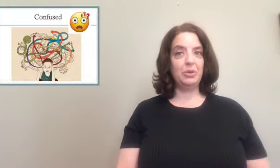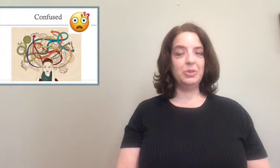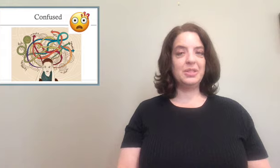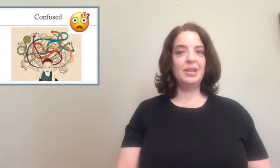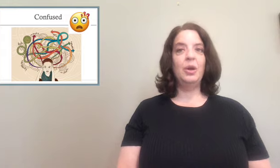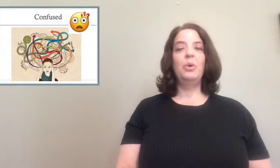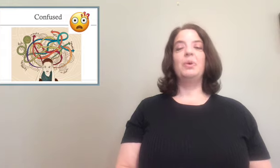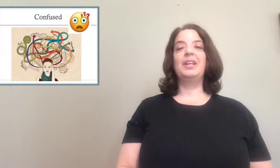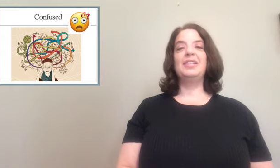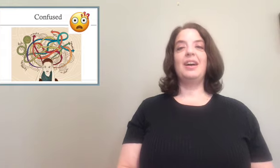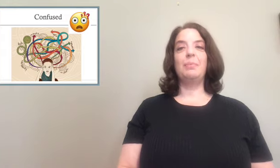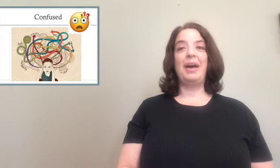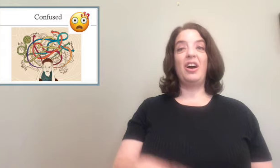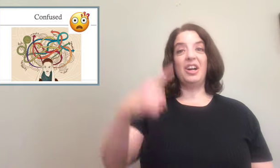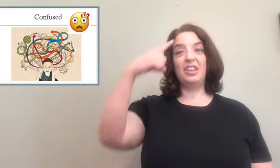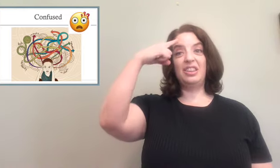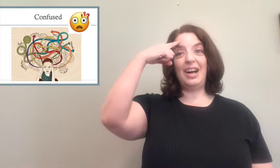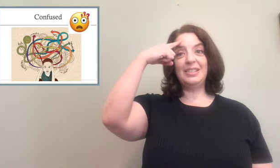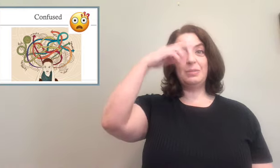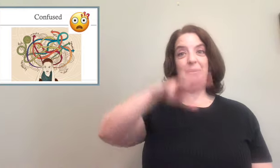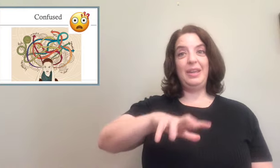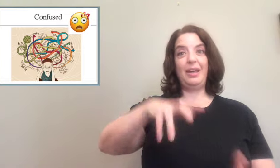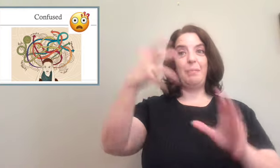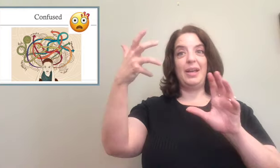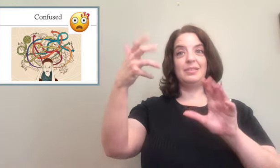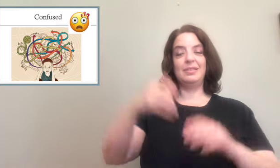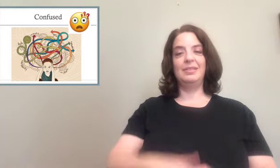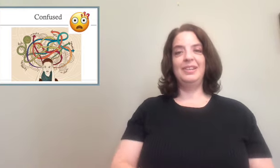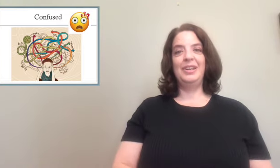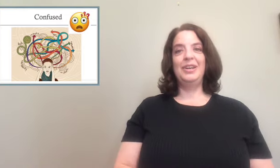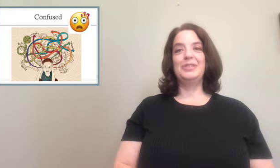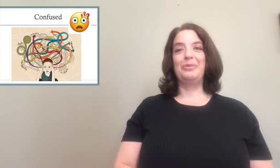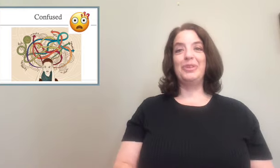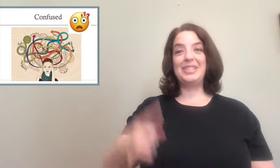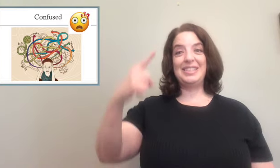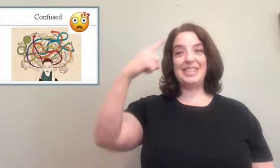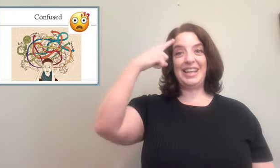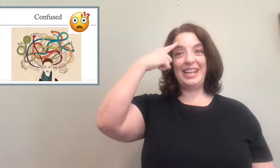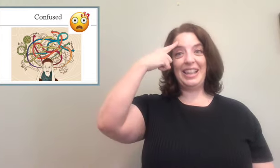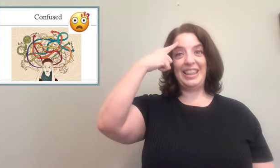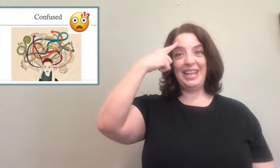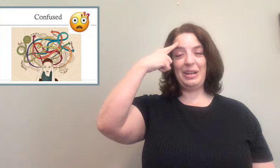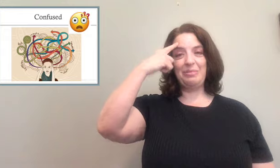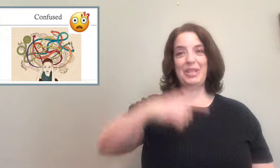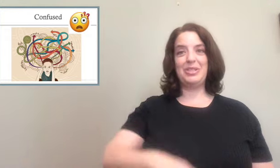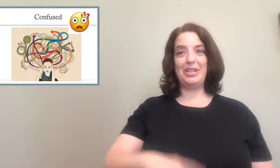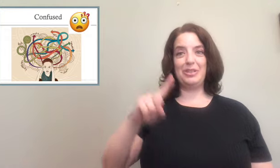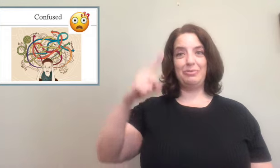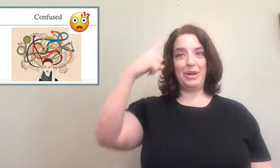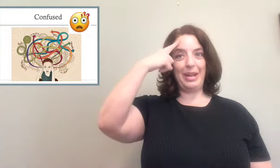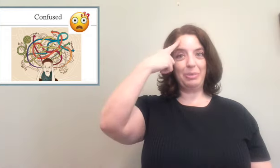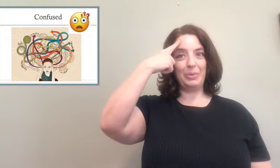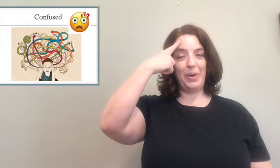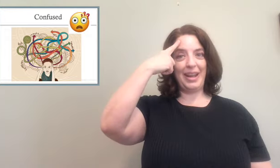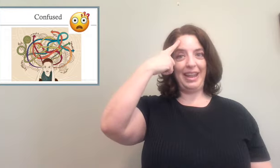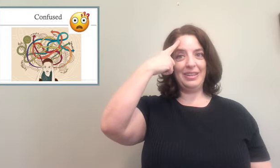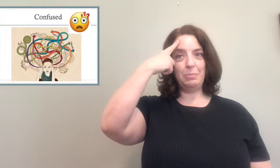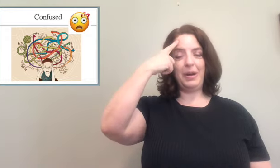confused, we're going to talk about our thoughts being a mess. So first is the sign think, where you touch your forehead with the one hand, palm